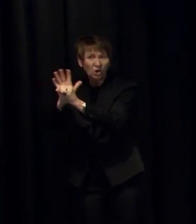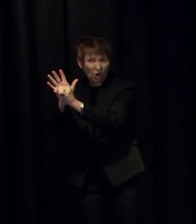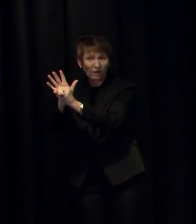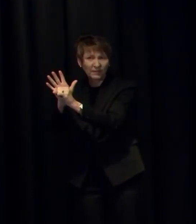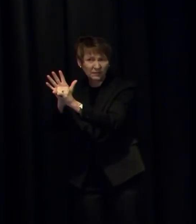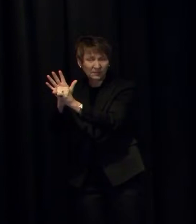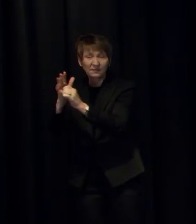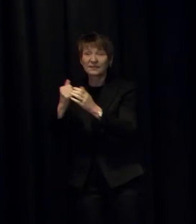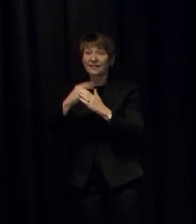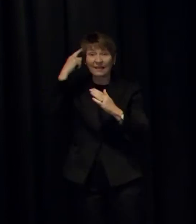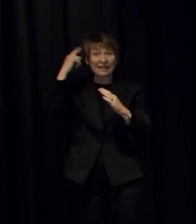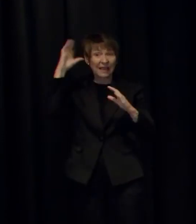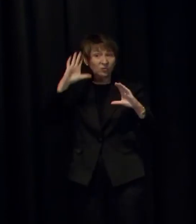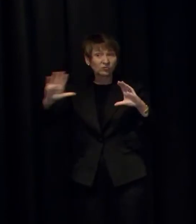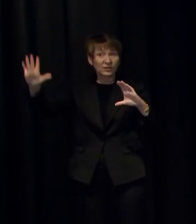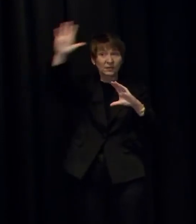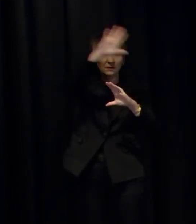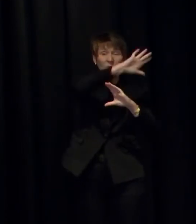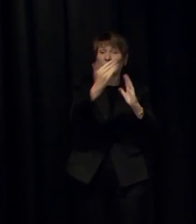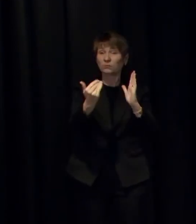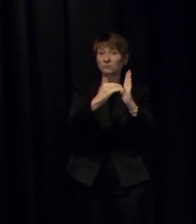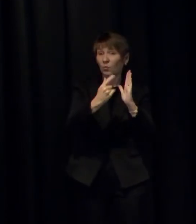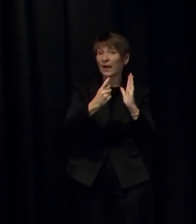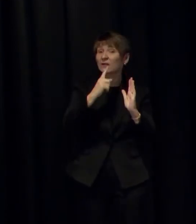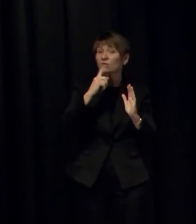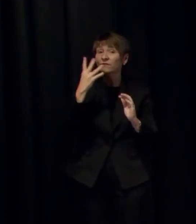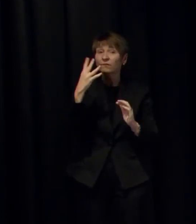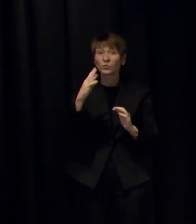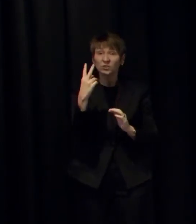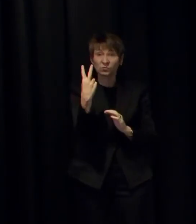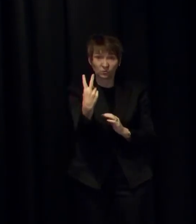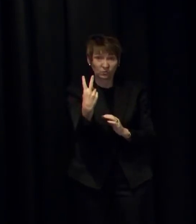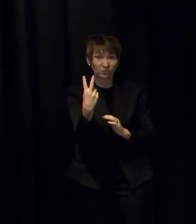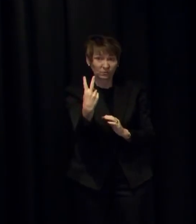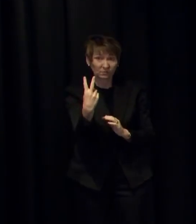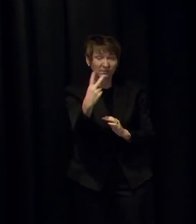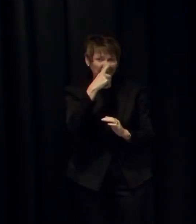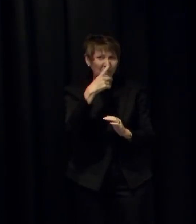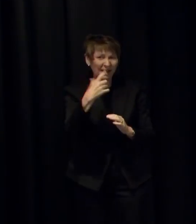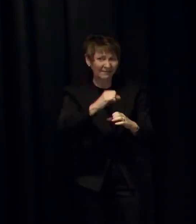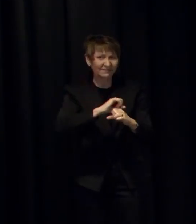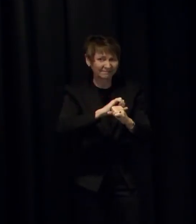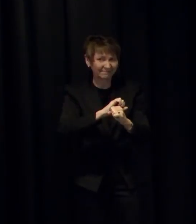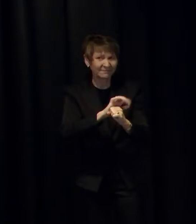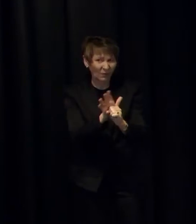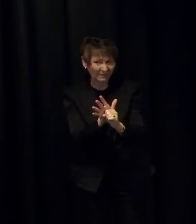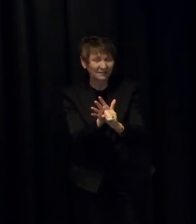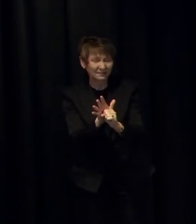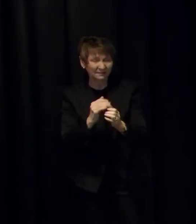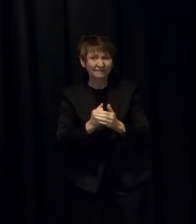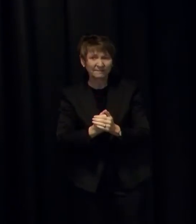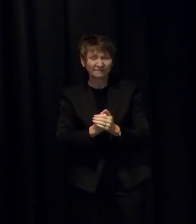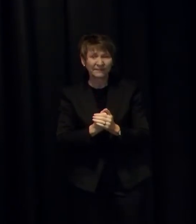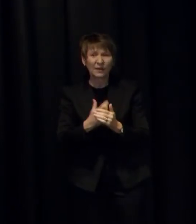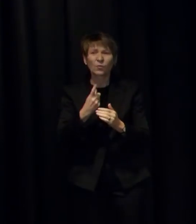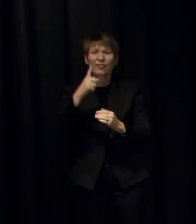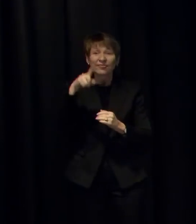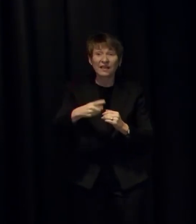In regional Victoria, 142 new cases, including with a total number of active cases